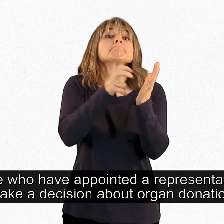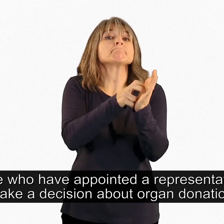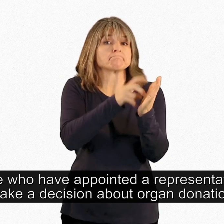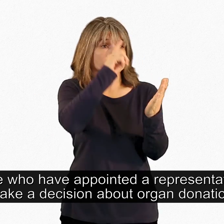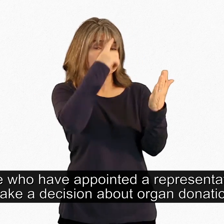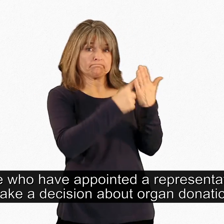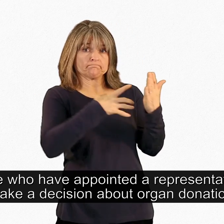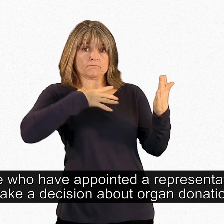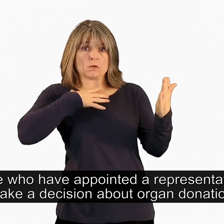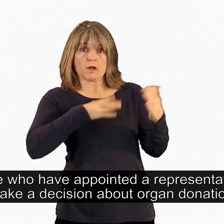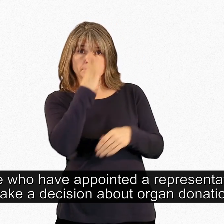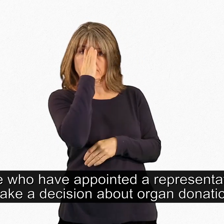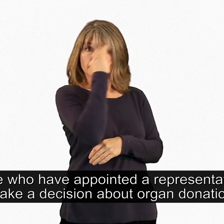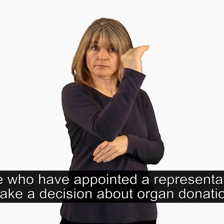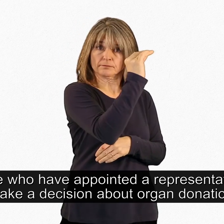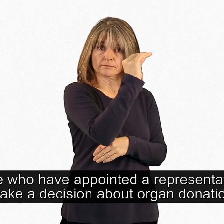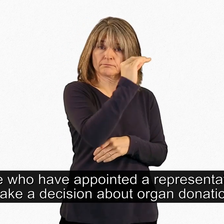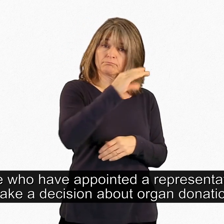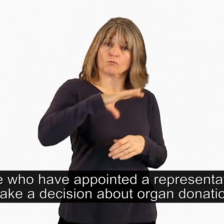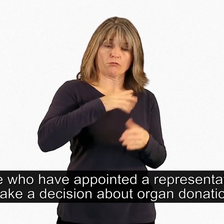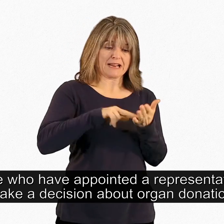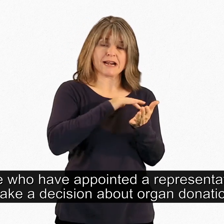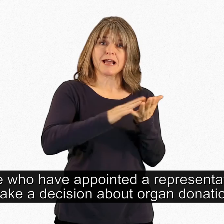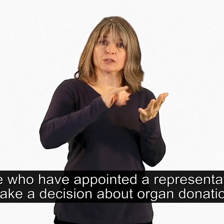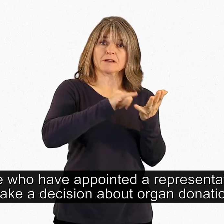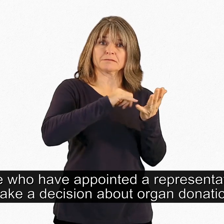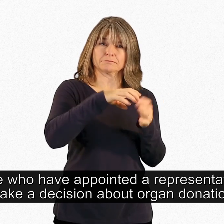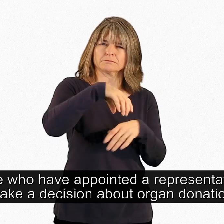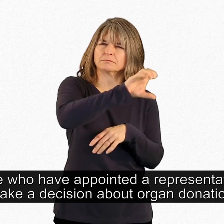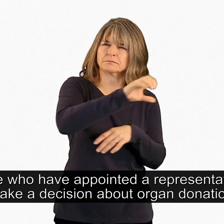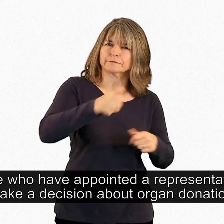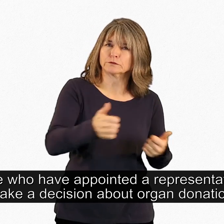People who have appointed a representative to make a decision about organ donation